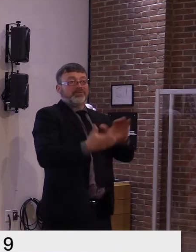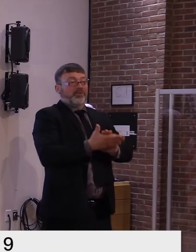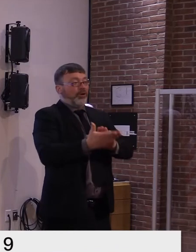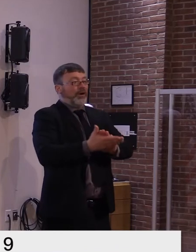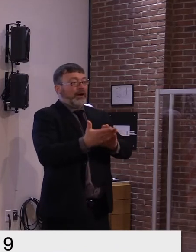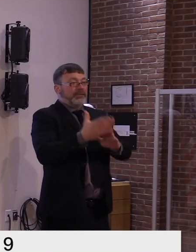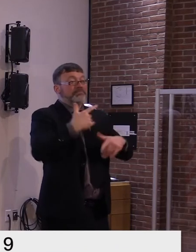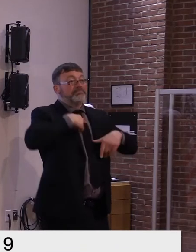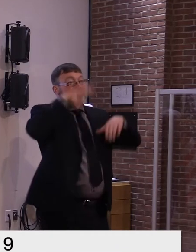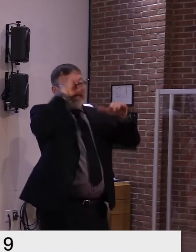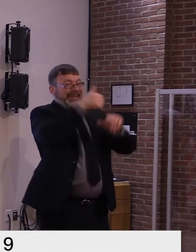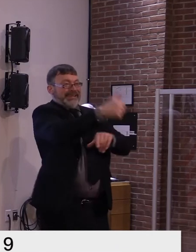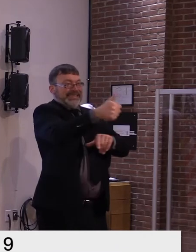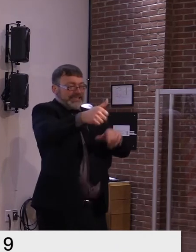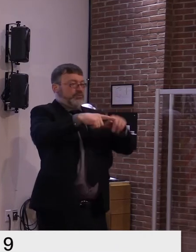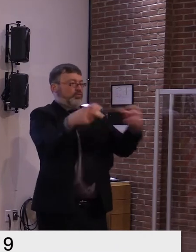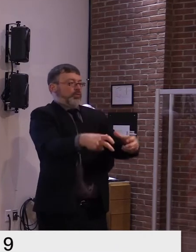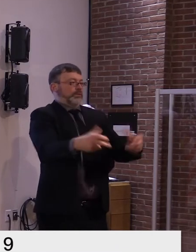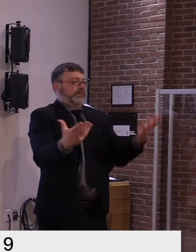Okay, thank you.